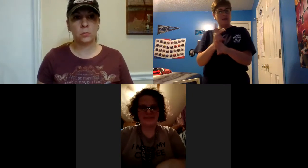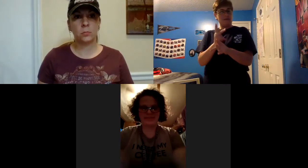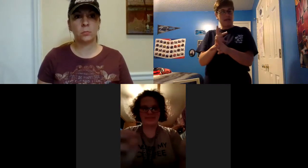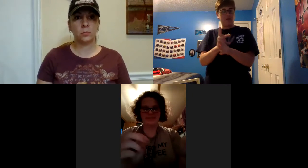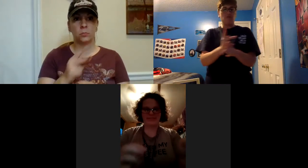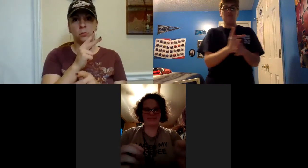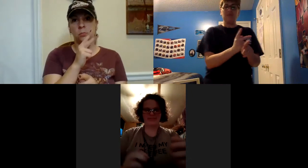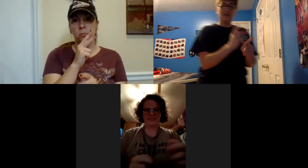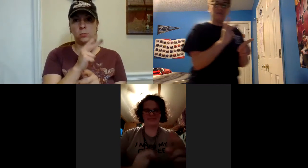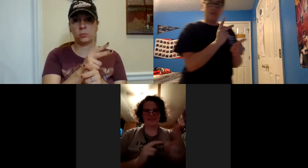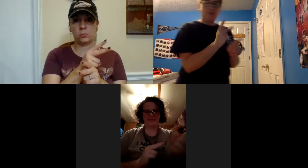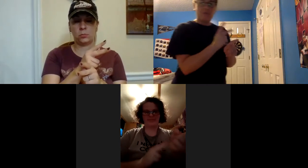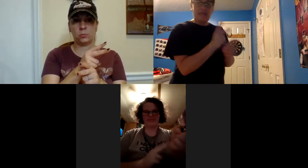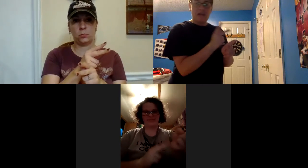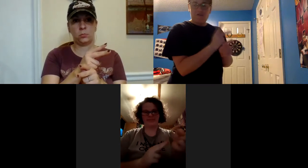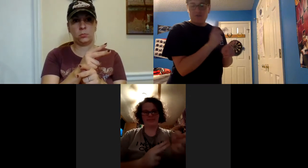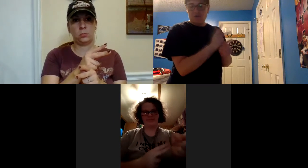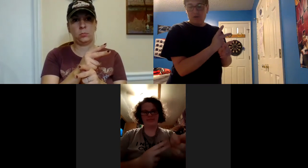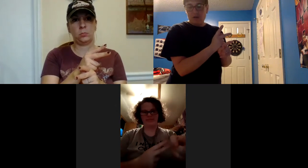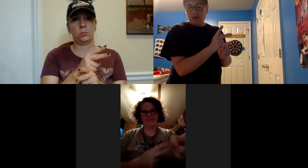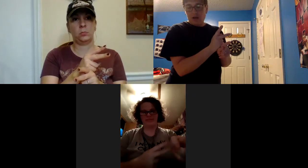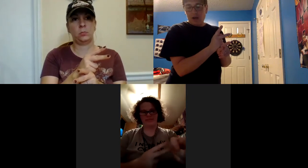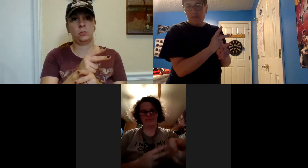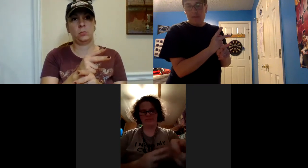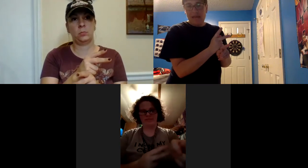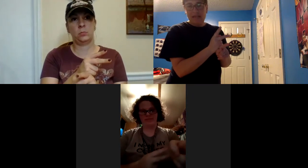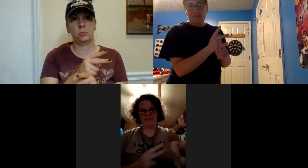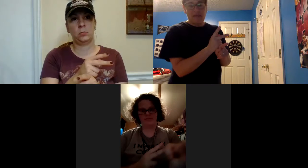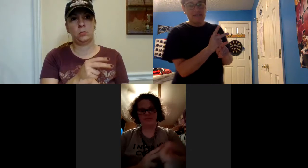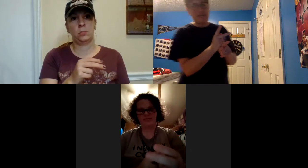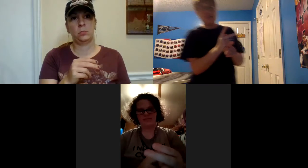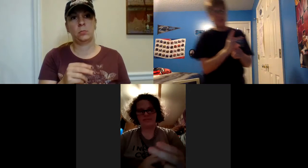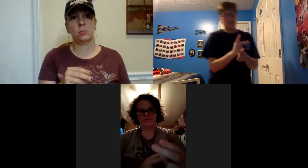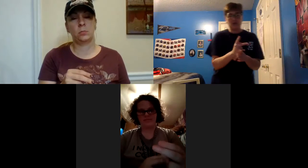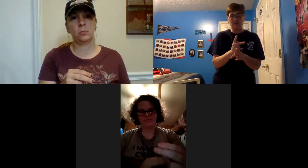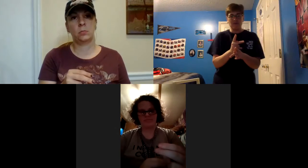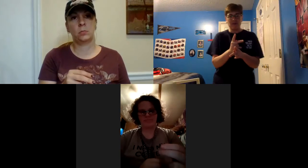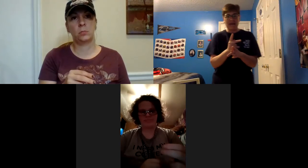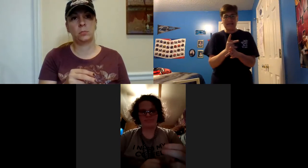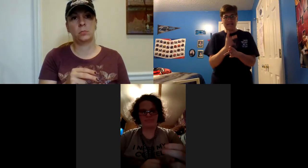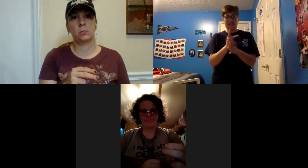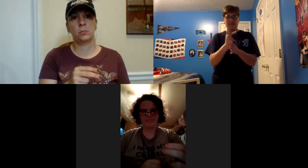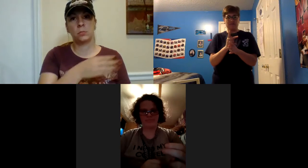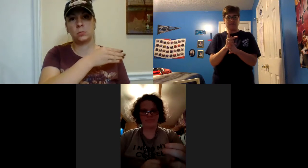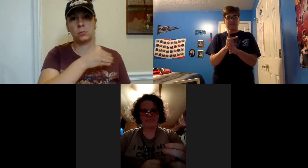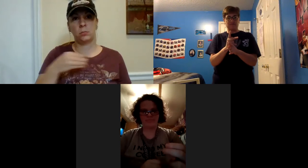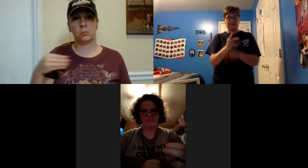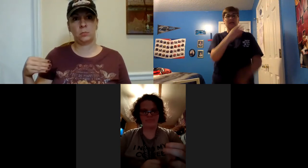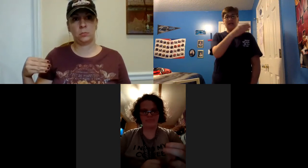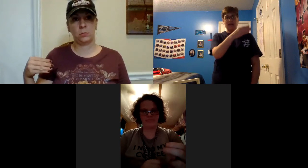just be careful. So be careful and pay attention. So y'all remember and